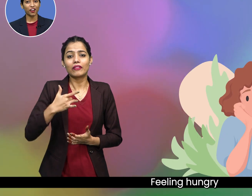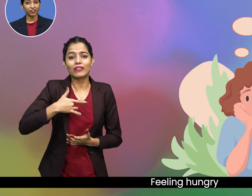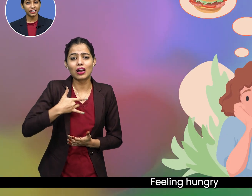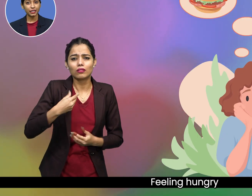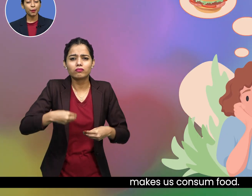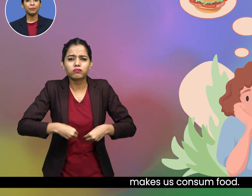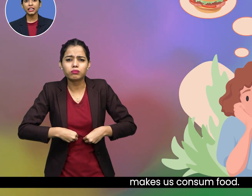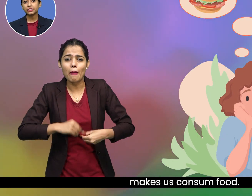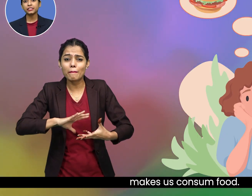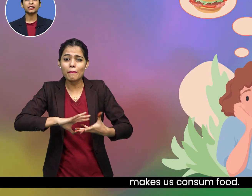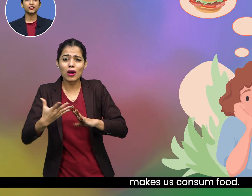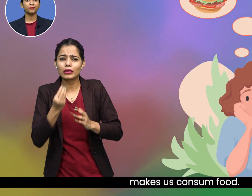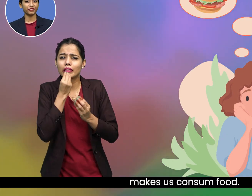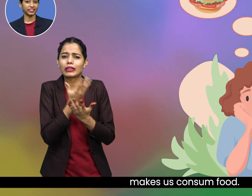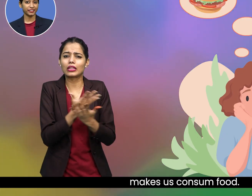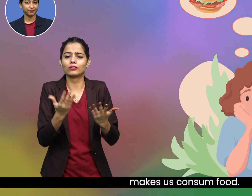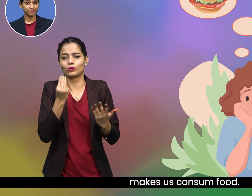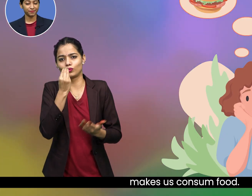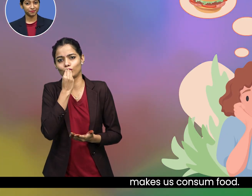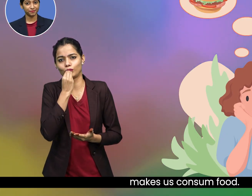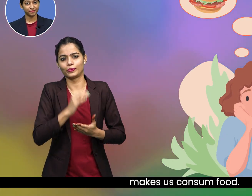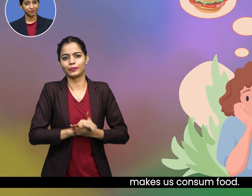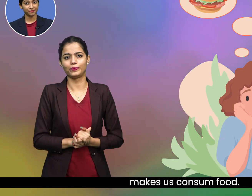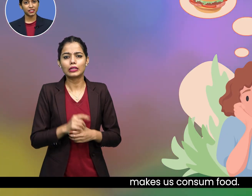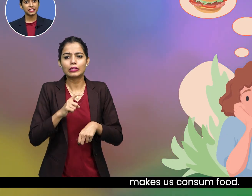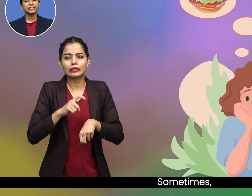Feeling hungry makes us consume food.